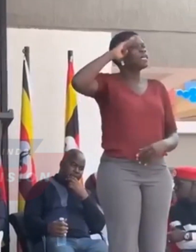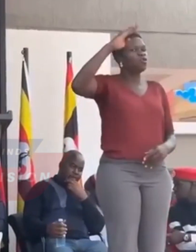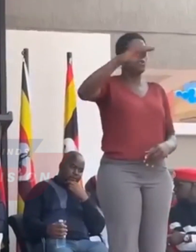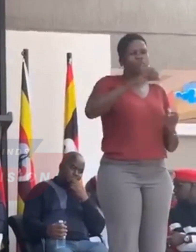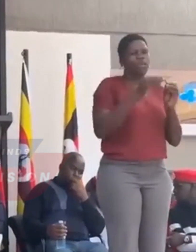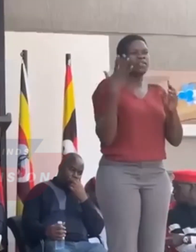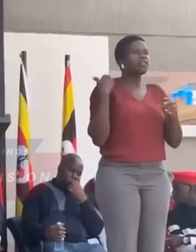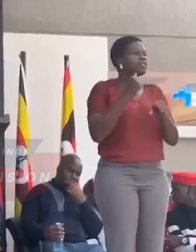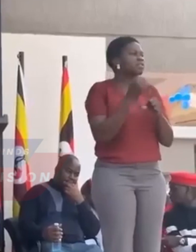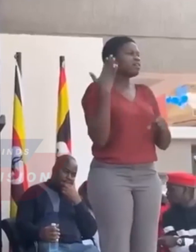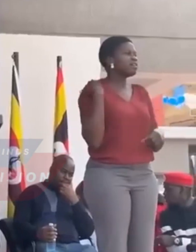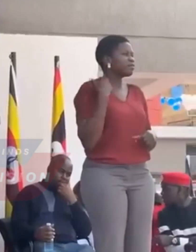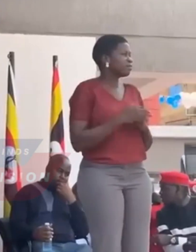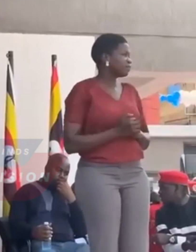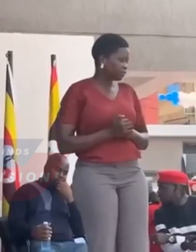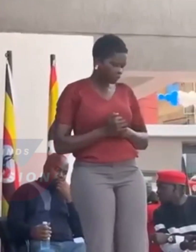sisters.